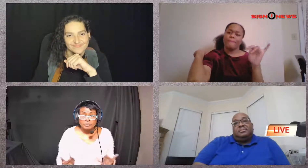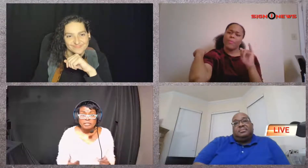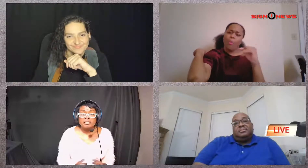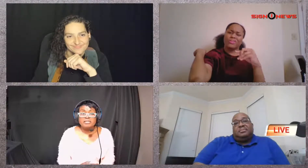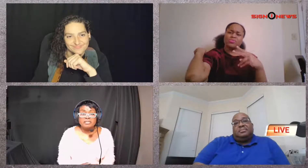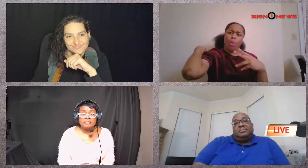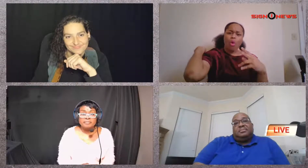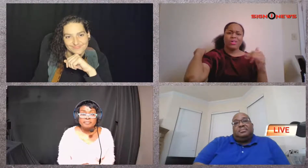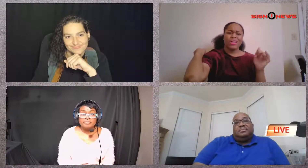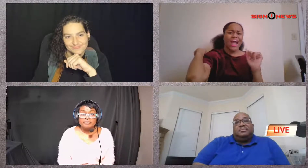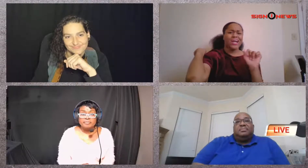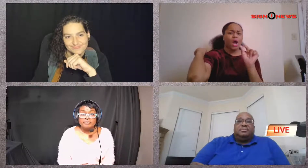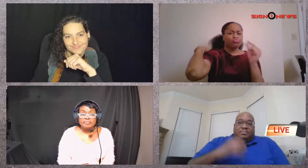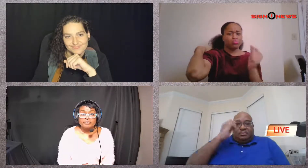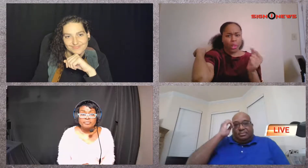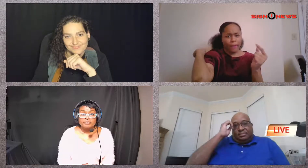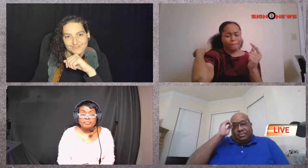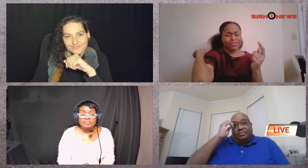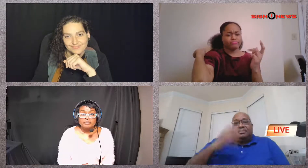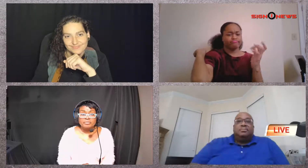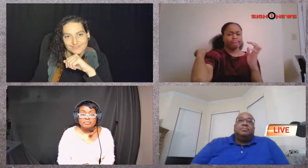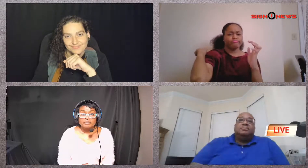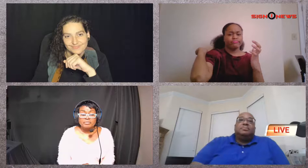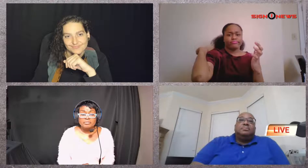Inviting people with disabilities to